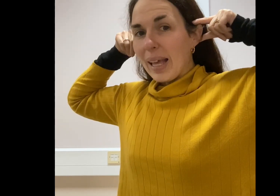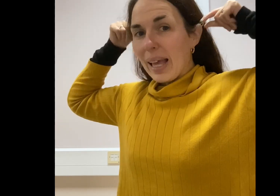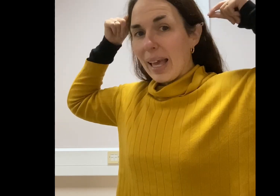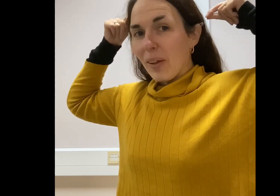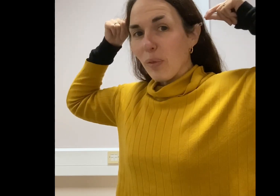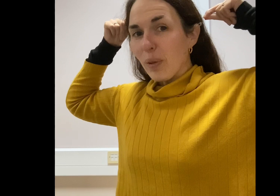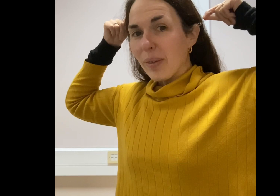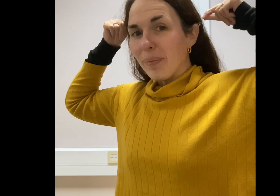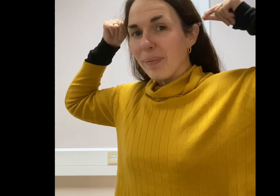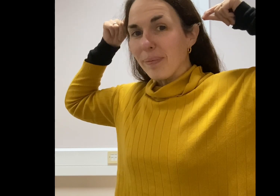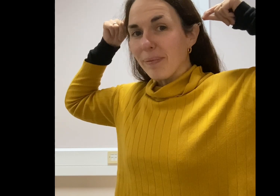Elf.